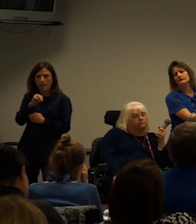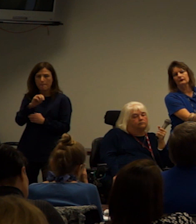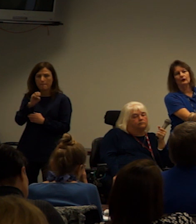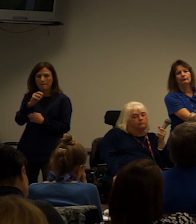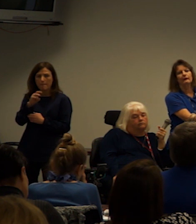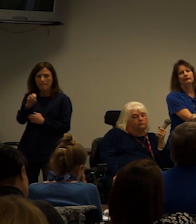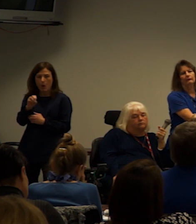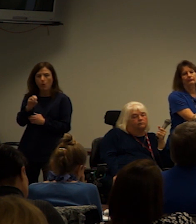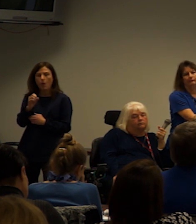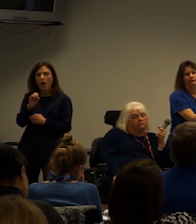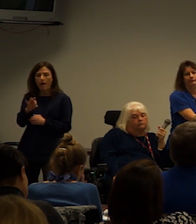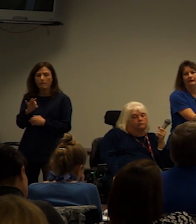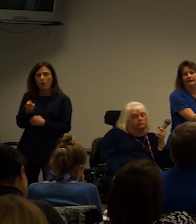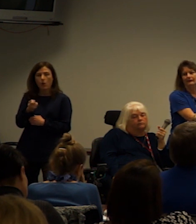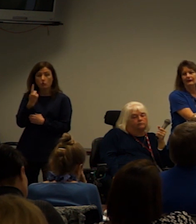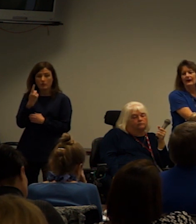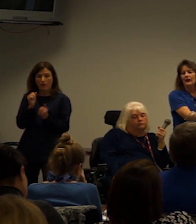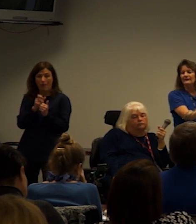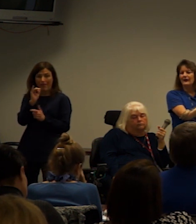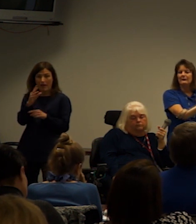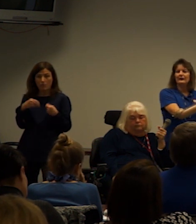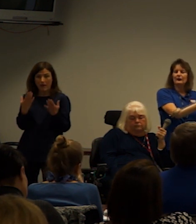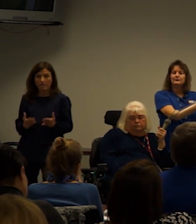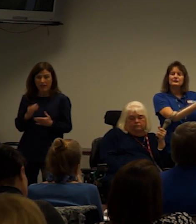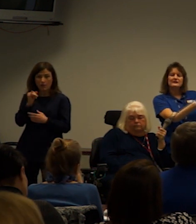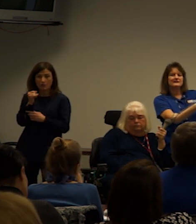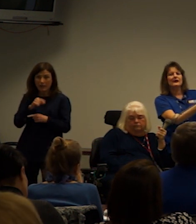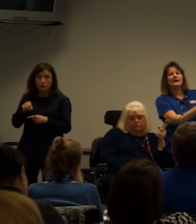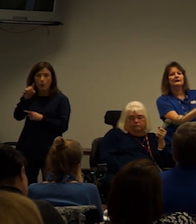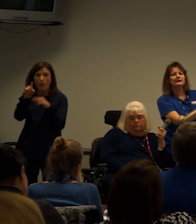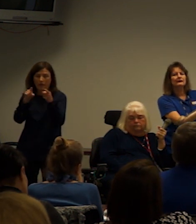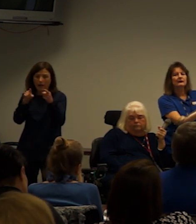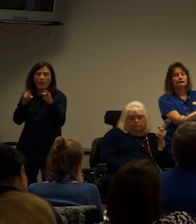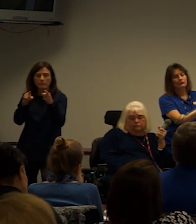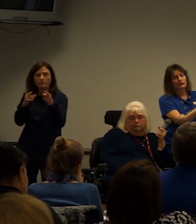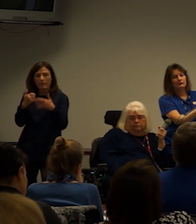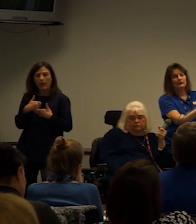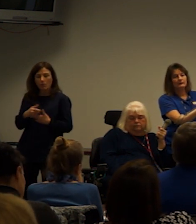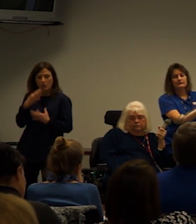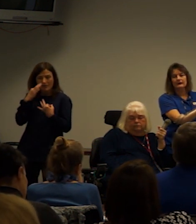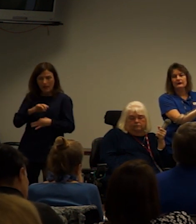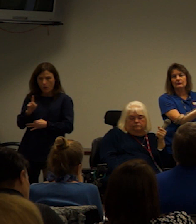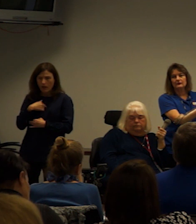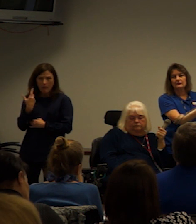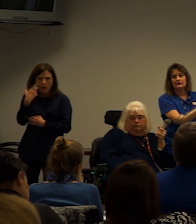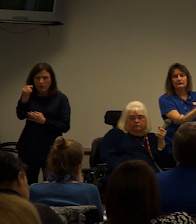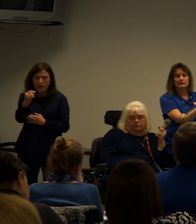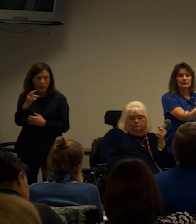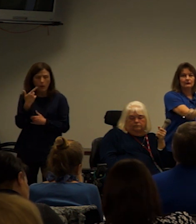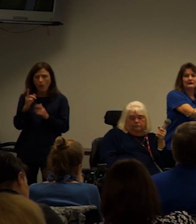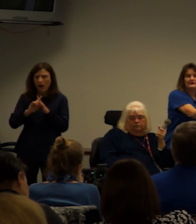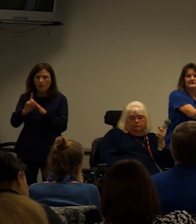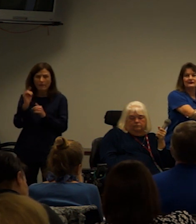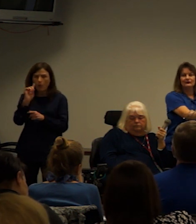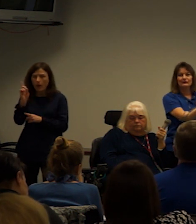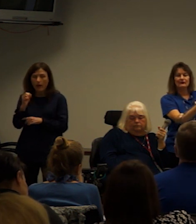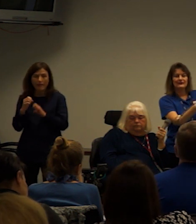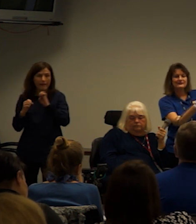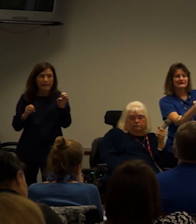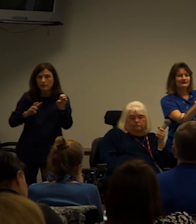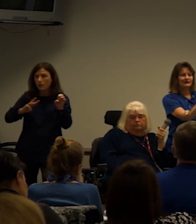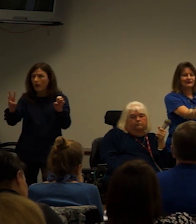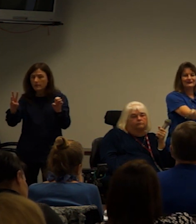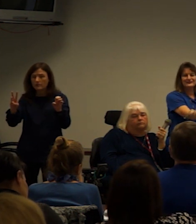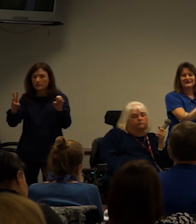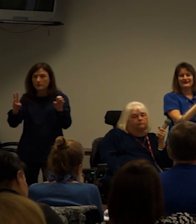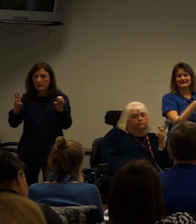in Jackson. Go there. Okay? That might help you decide, well, where am I going to evacuate to? Am I going east,